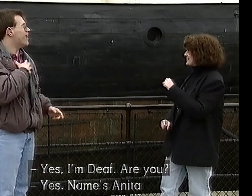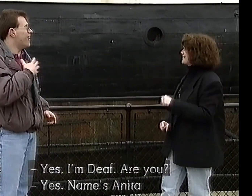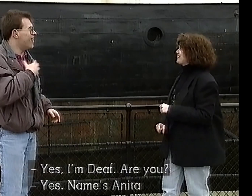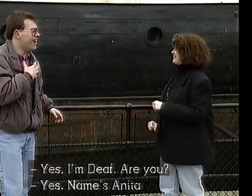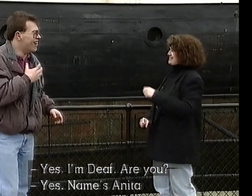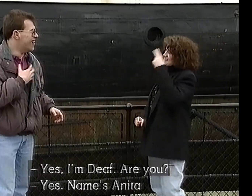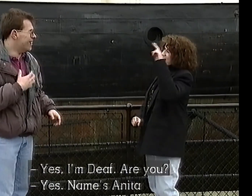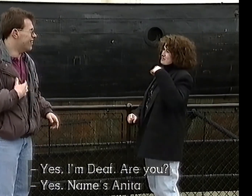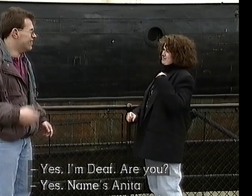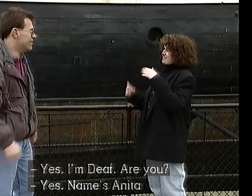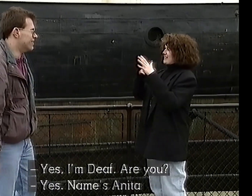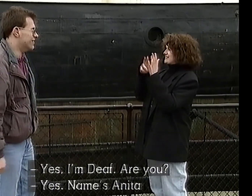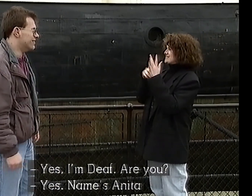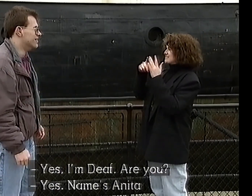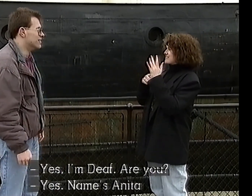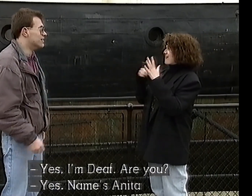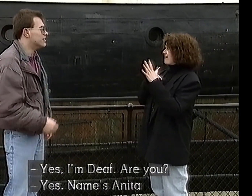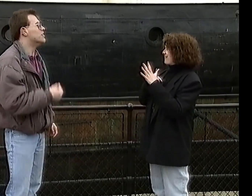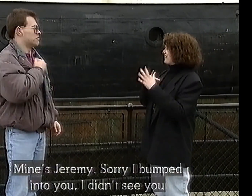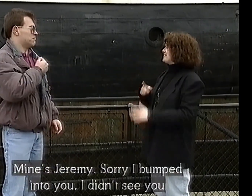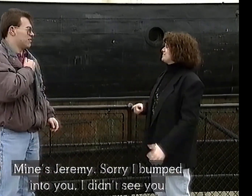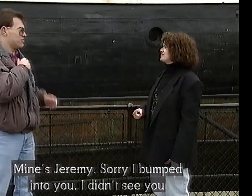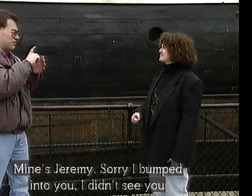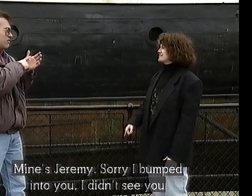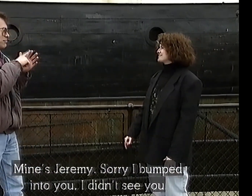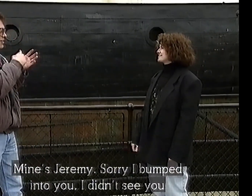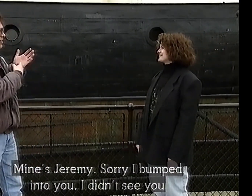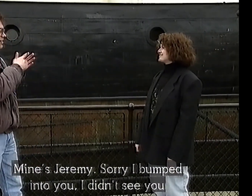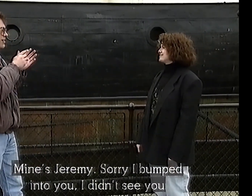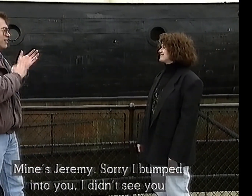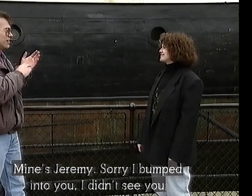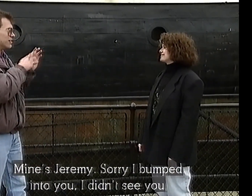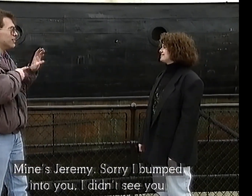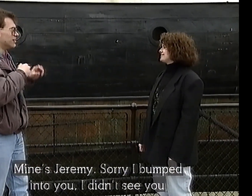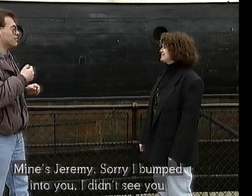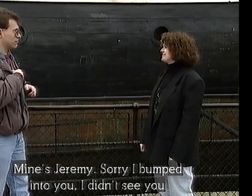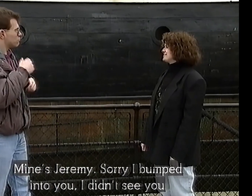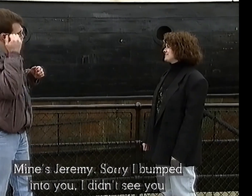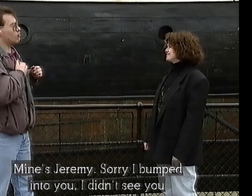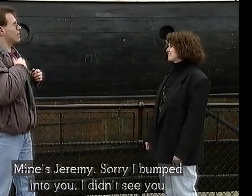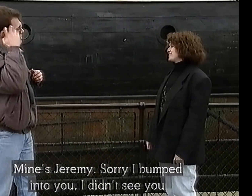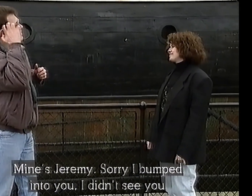Yeah. Name's Anita. Oh, mine's Jeremy. Sorry I bumped into you like that. I didn't see